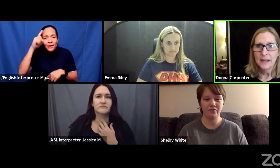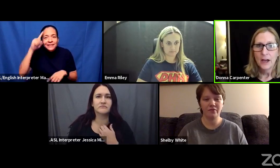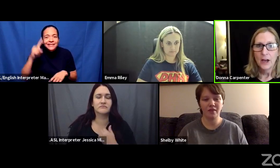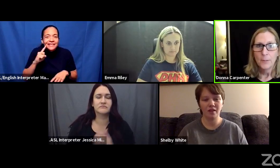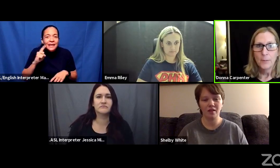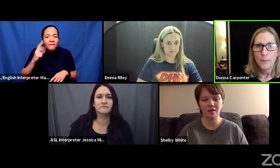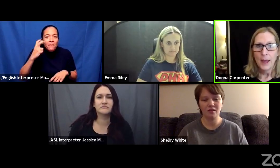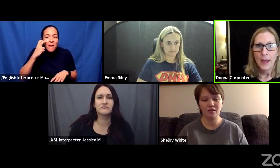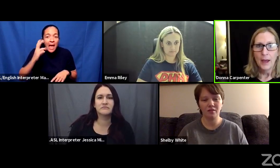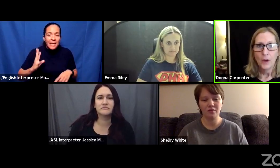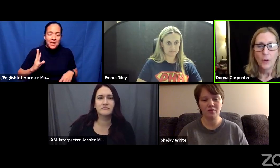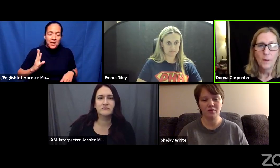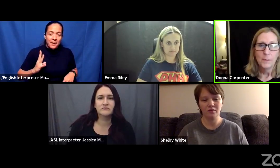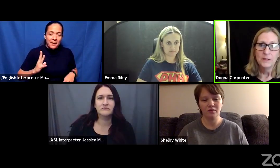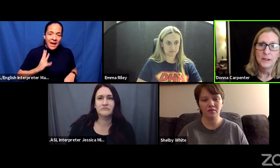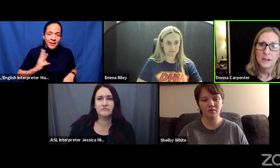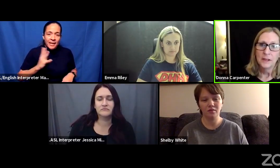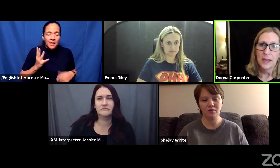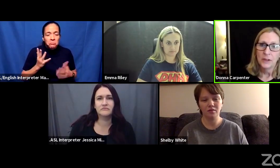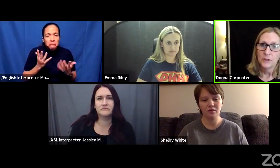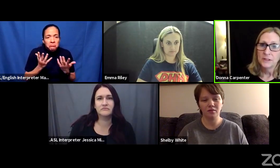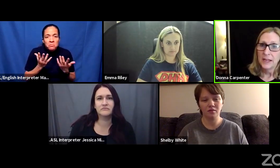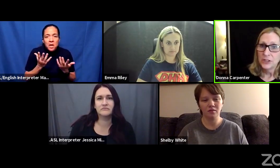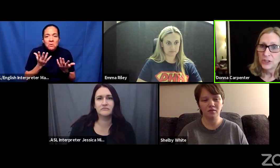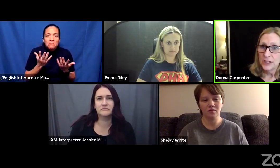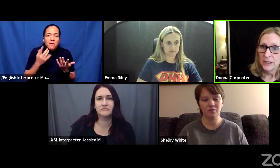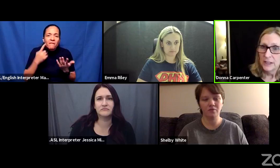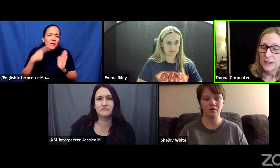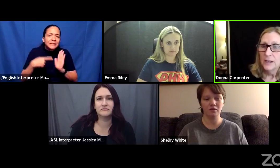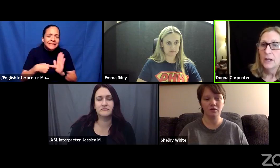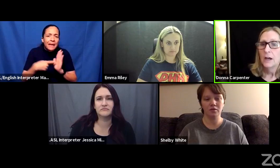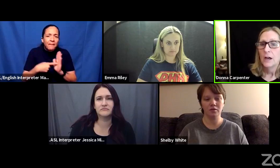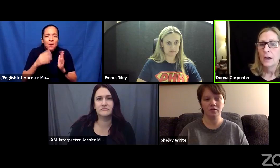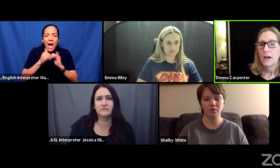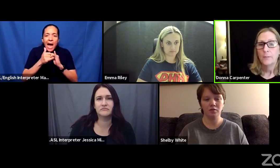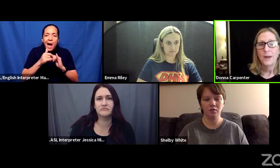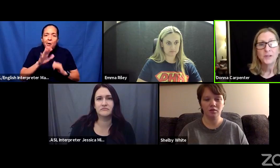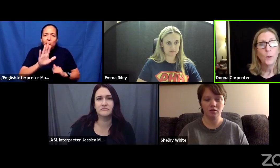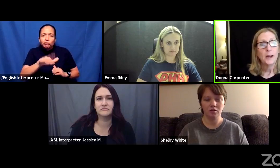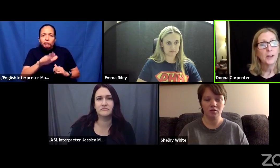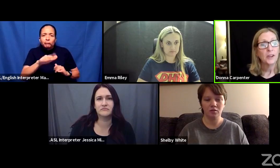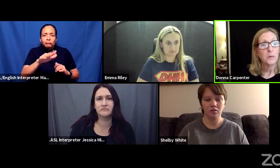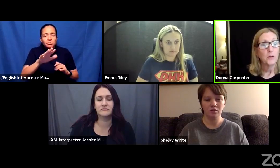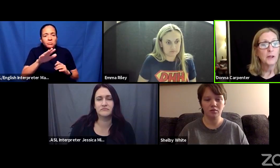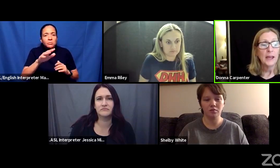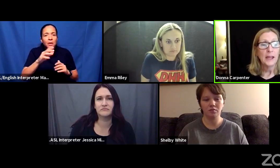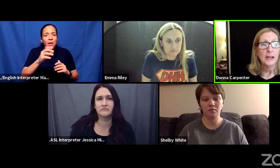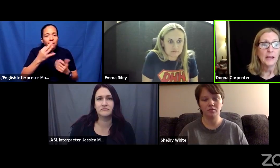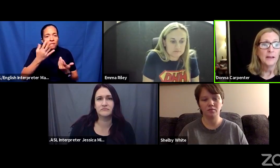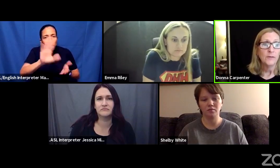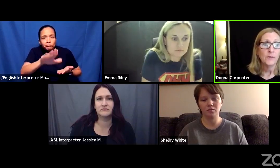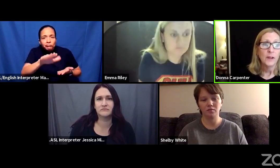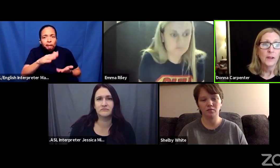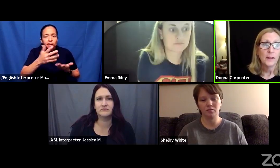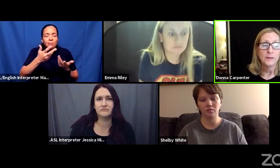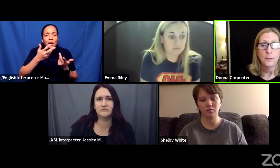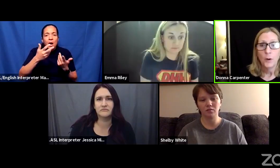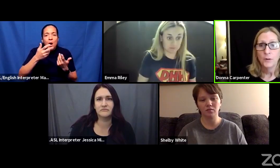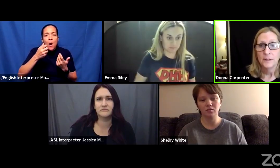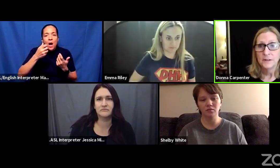etiquette, how maybe to get your attention, best way to communicate